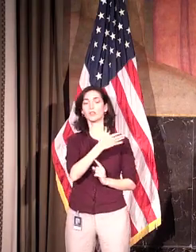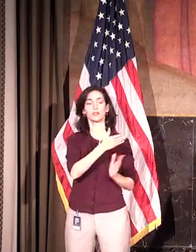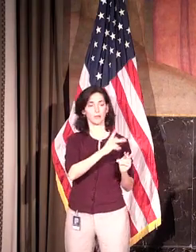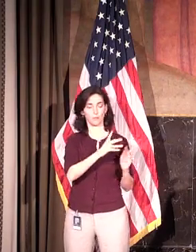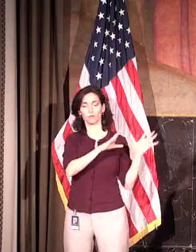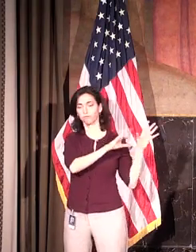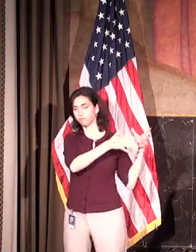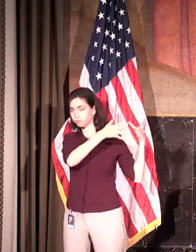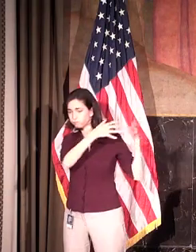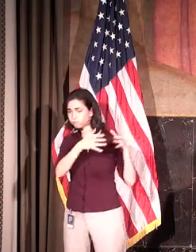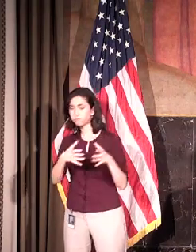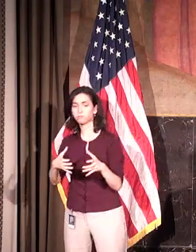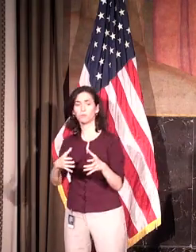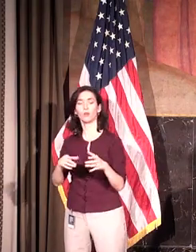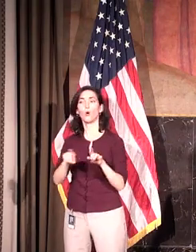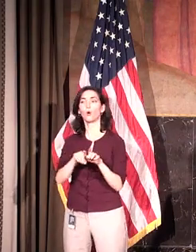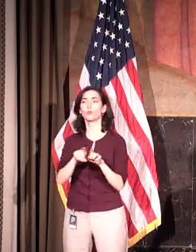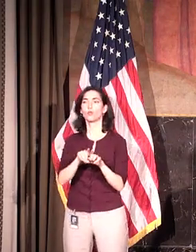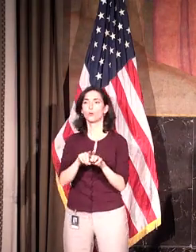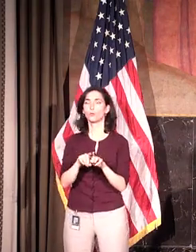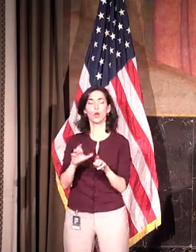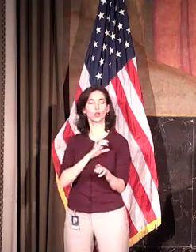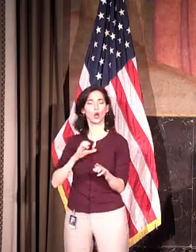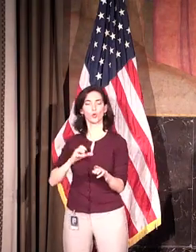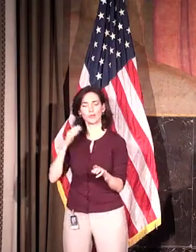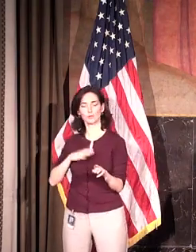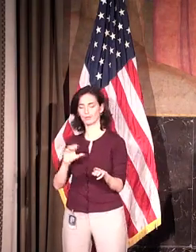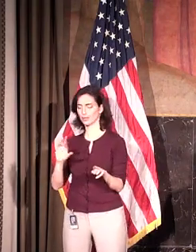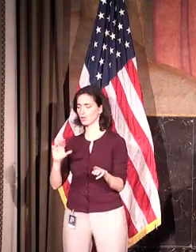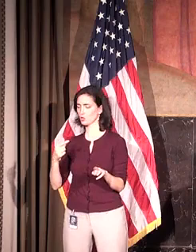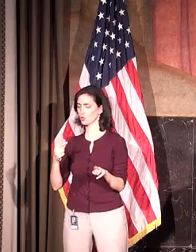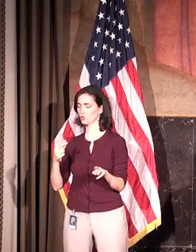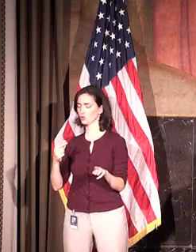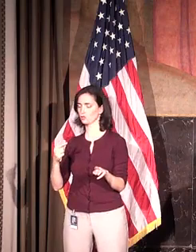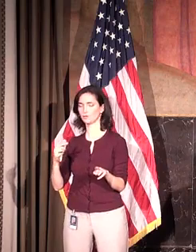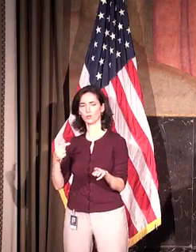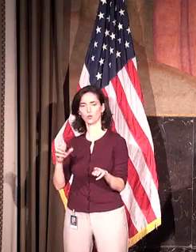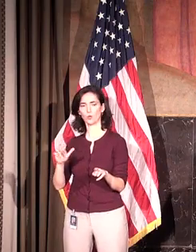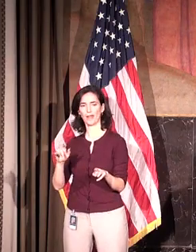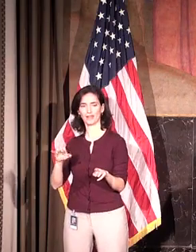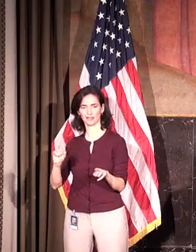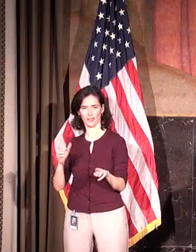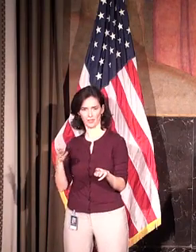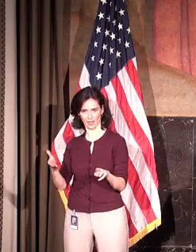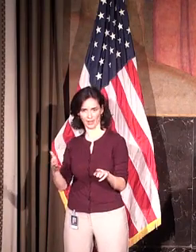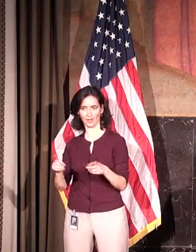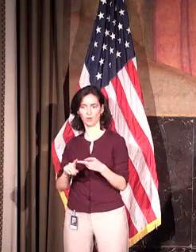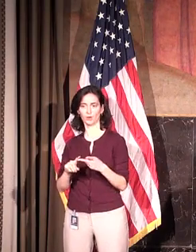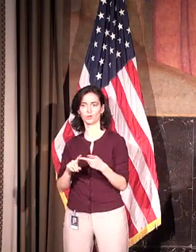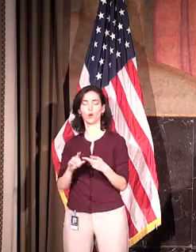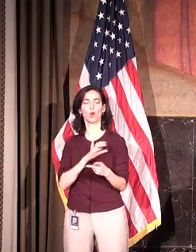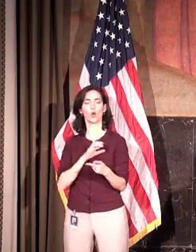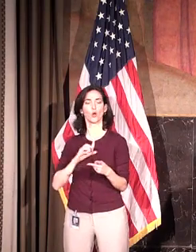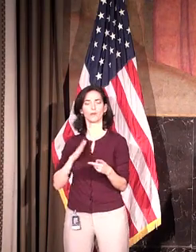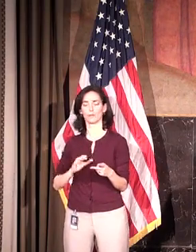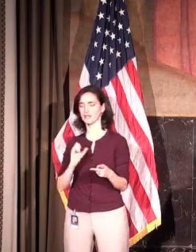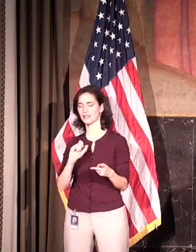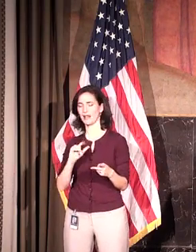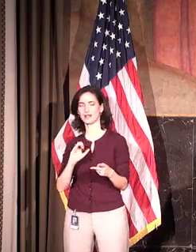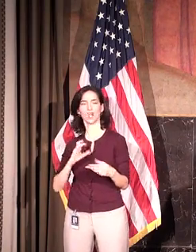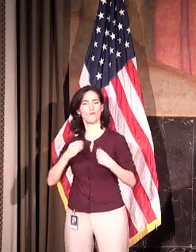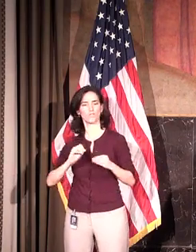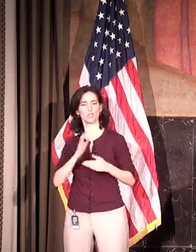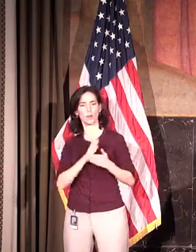from in fact, we had Congressman Graves there, but also folks from Congressman Scalise's office, with